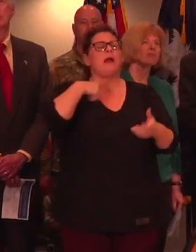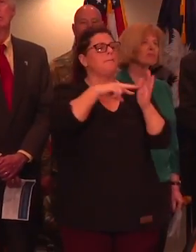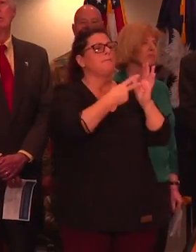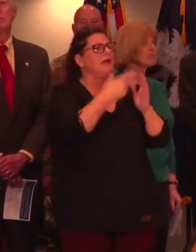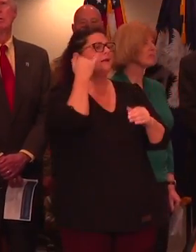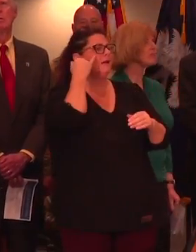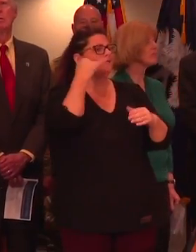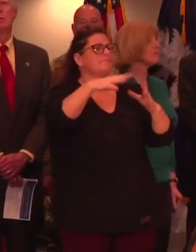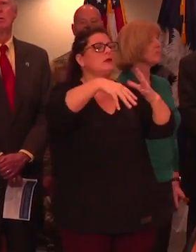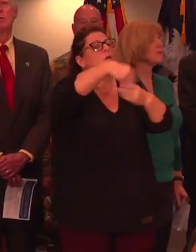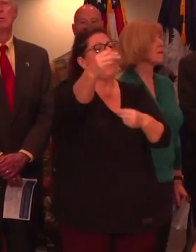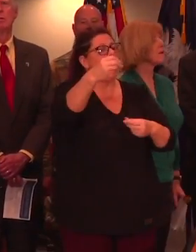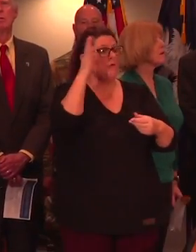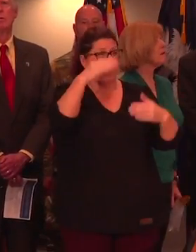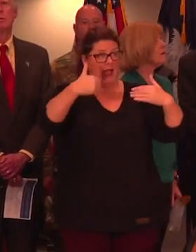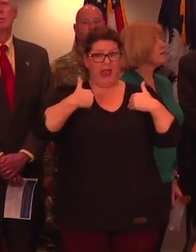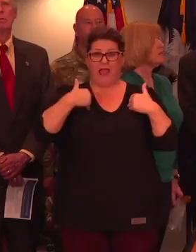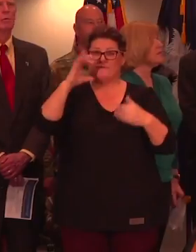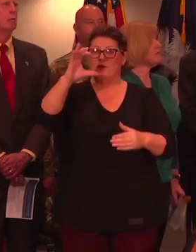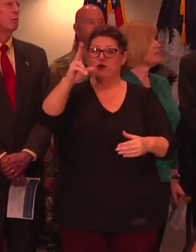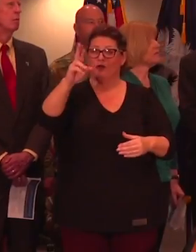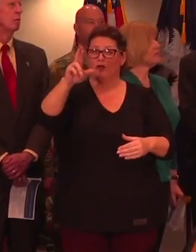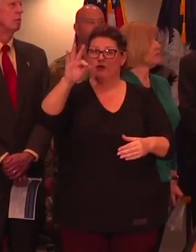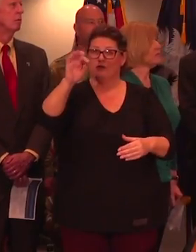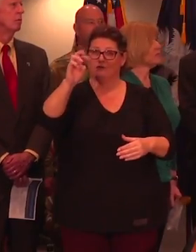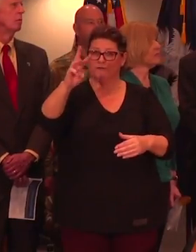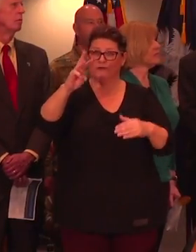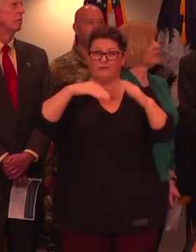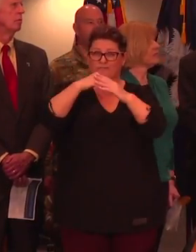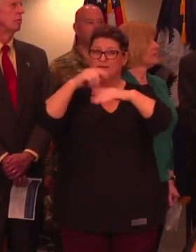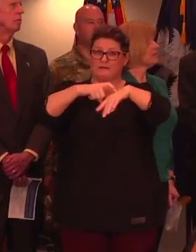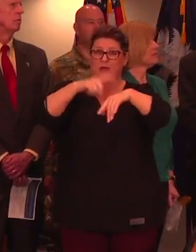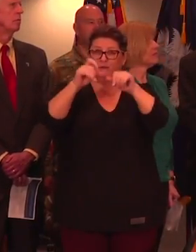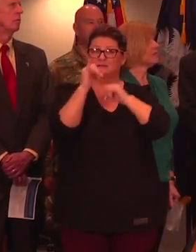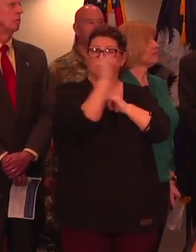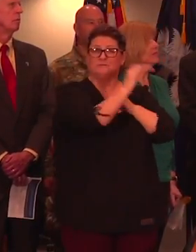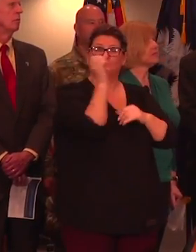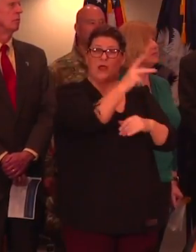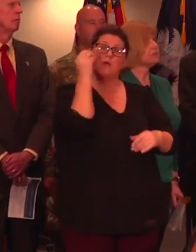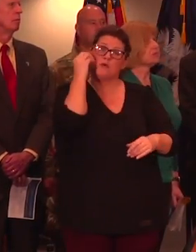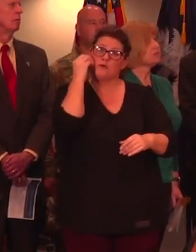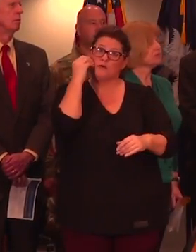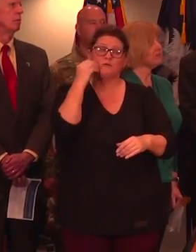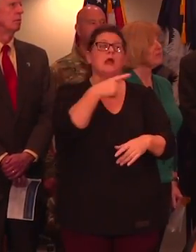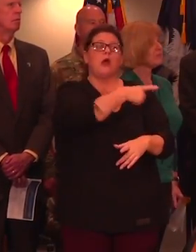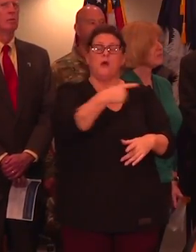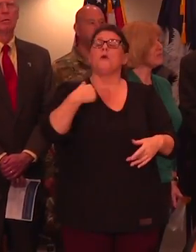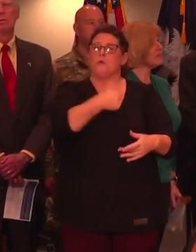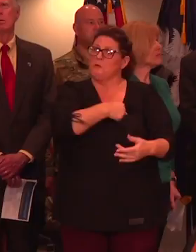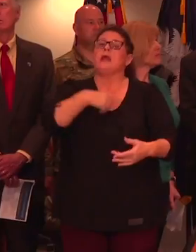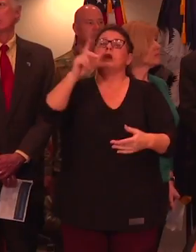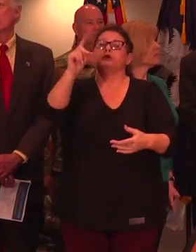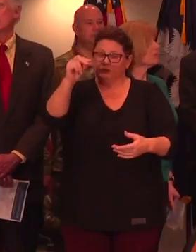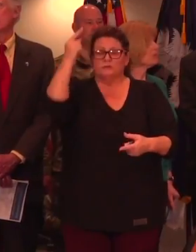curfews, will we see something like that? All such measures are options that are on the table. We do those